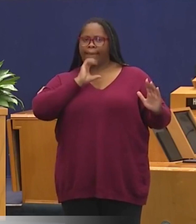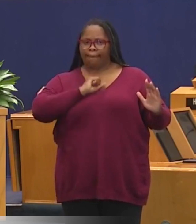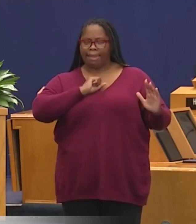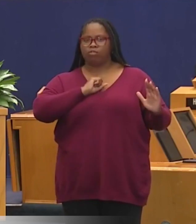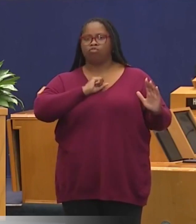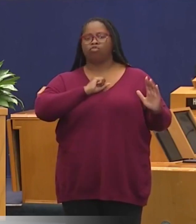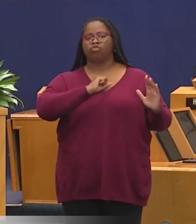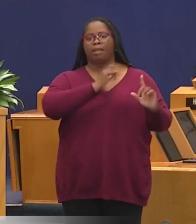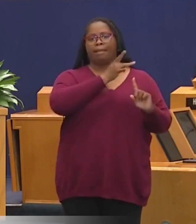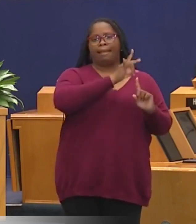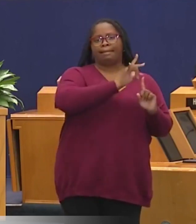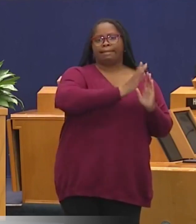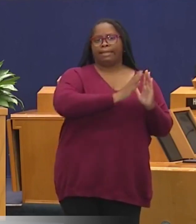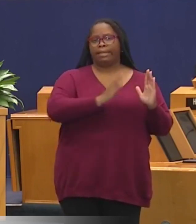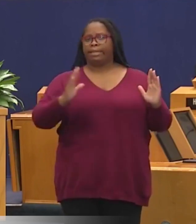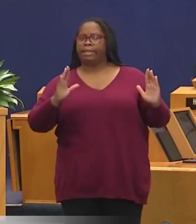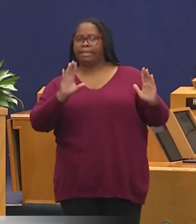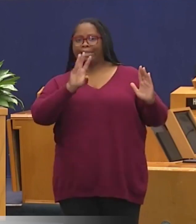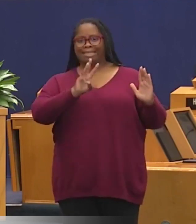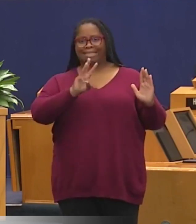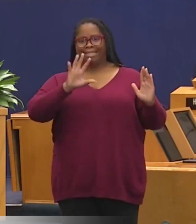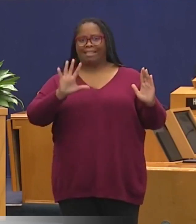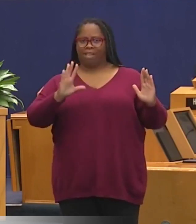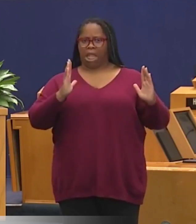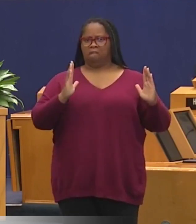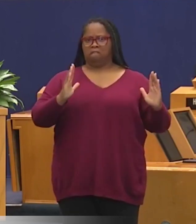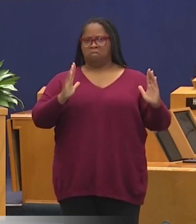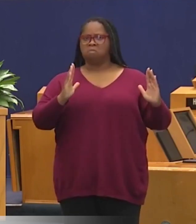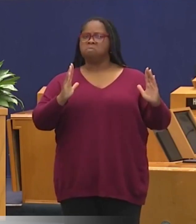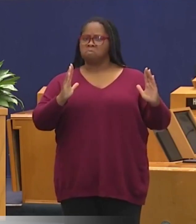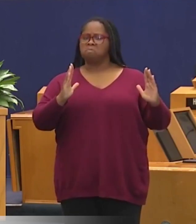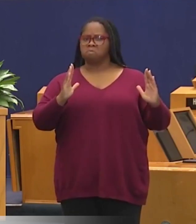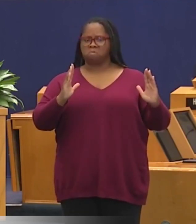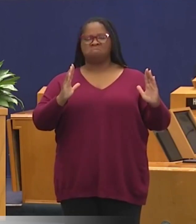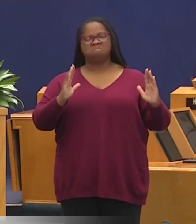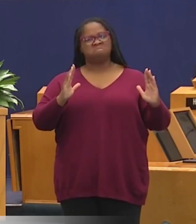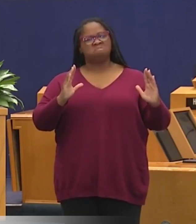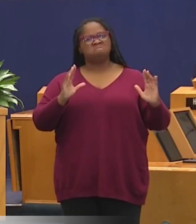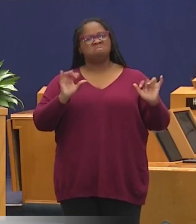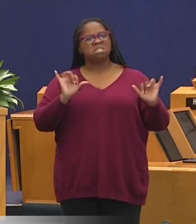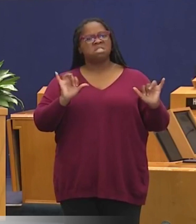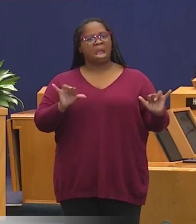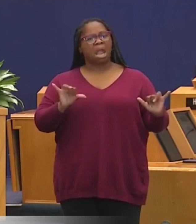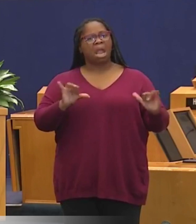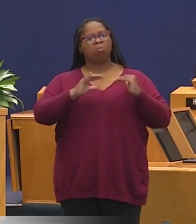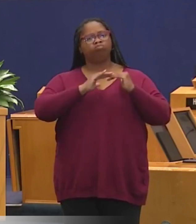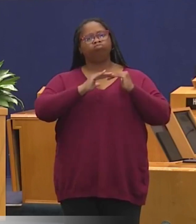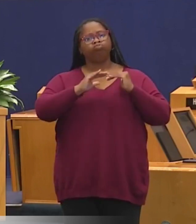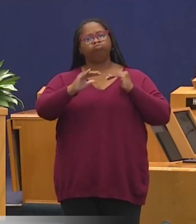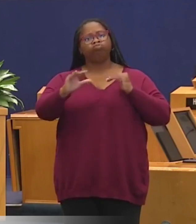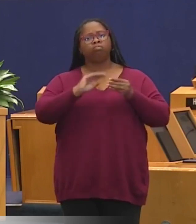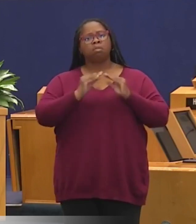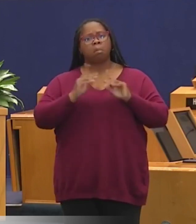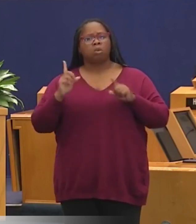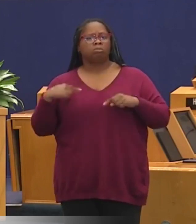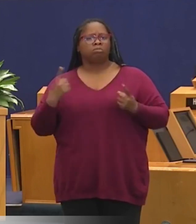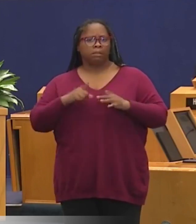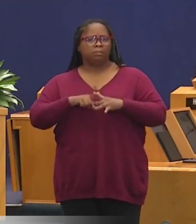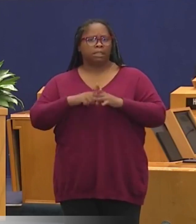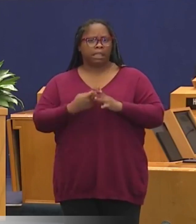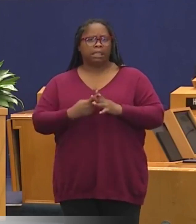ages between 18 and 65. And this has been a pretty consistent number since the beginning.